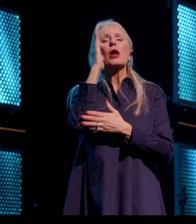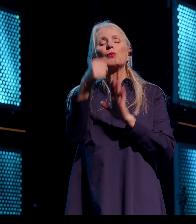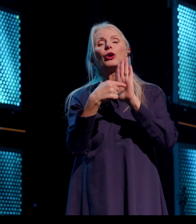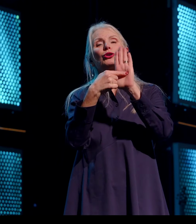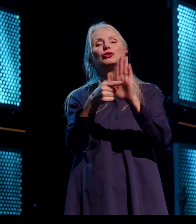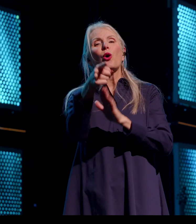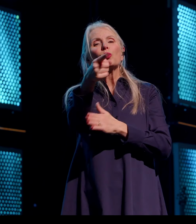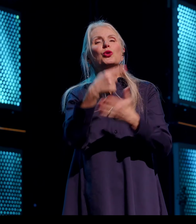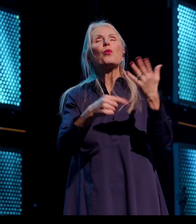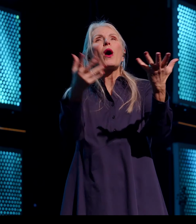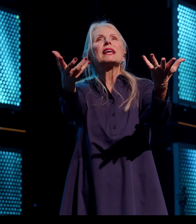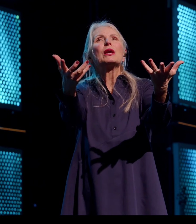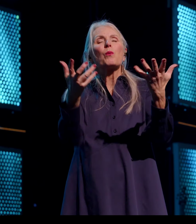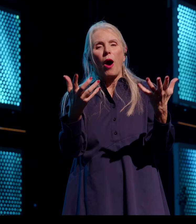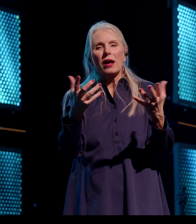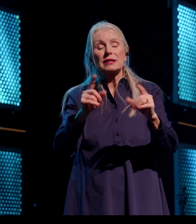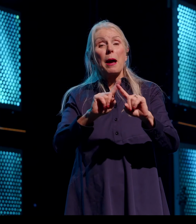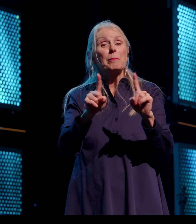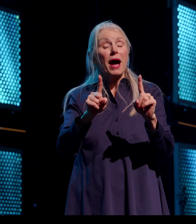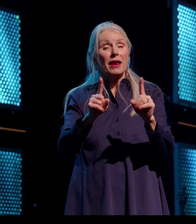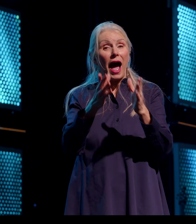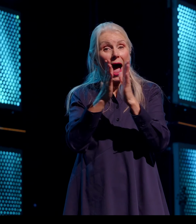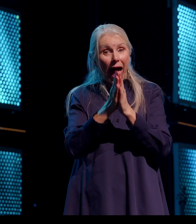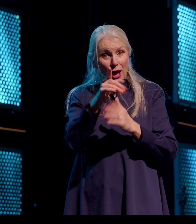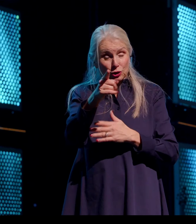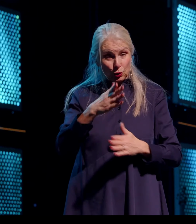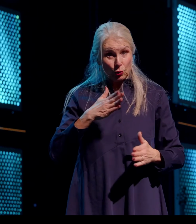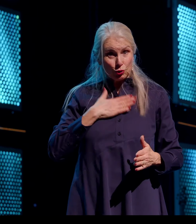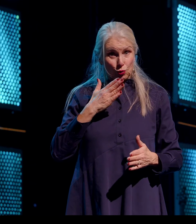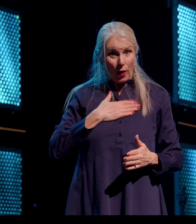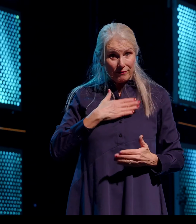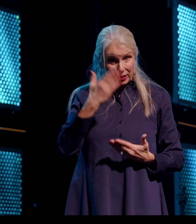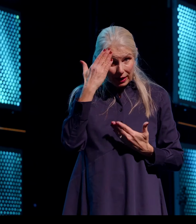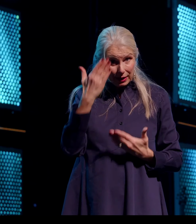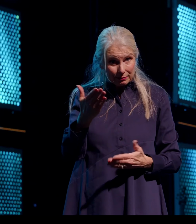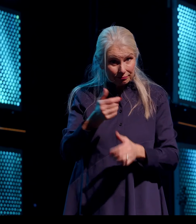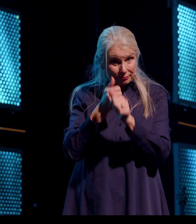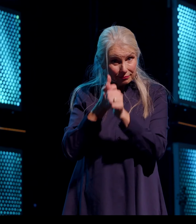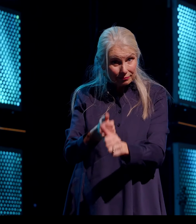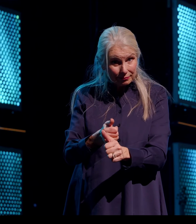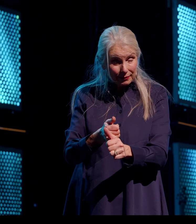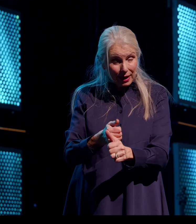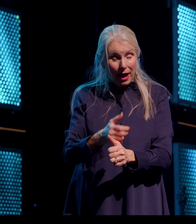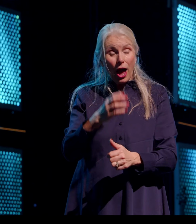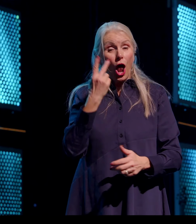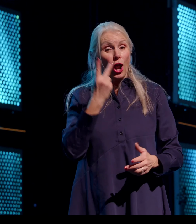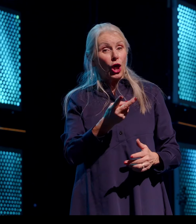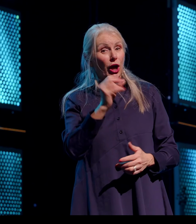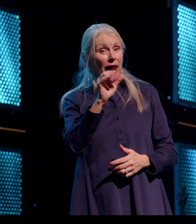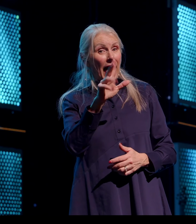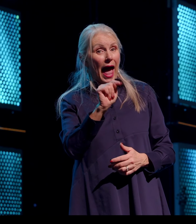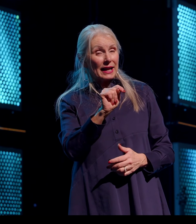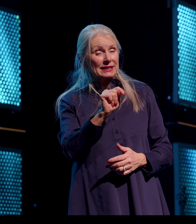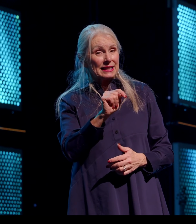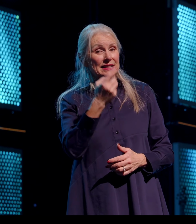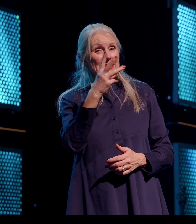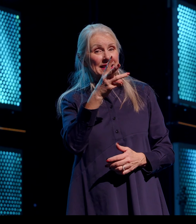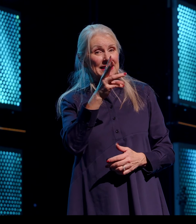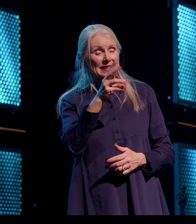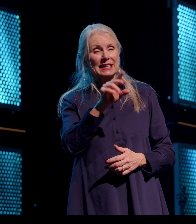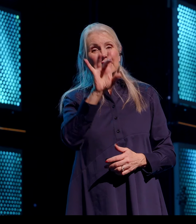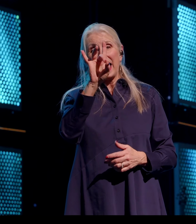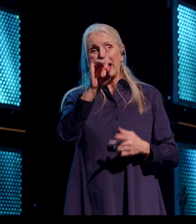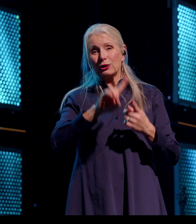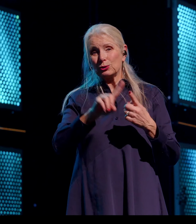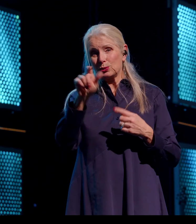what he wants. The question is, will you joyfully obey? Look at Acts 16, 8 through 10 again. Acts 16, 8 through 10.